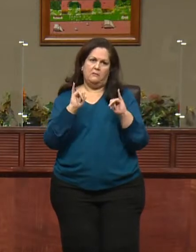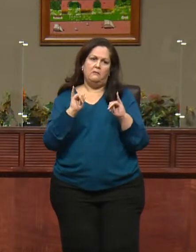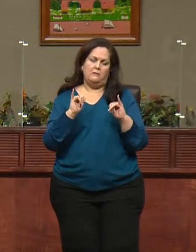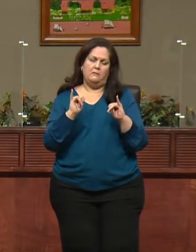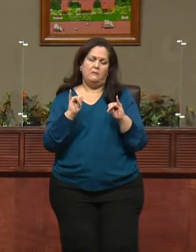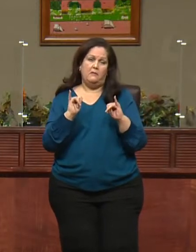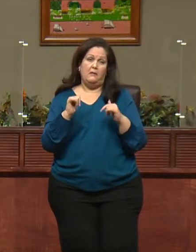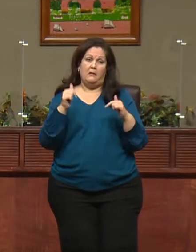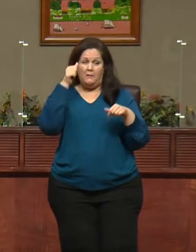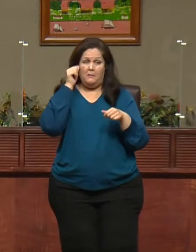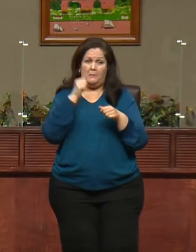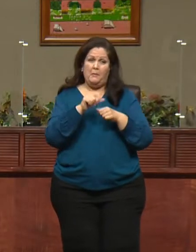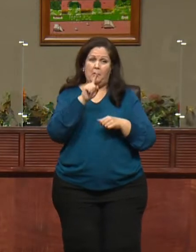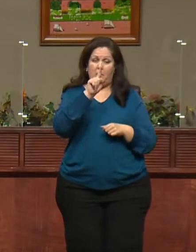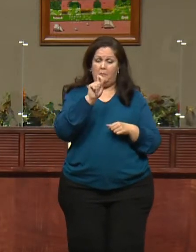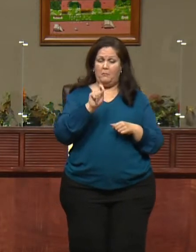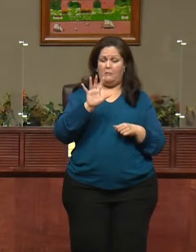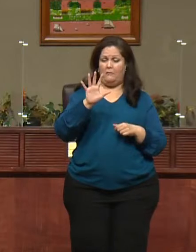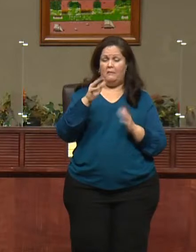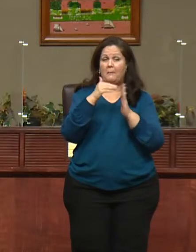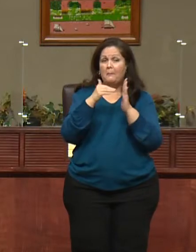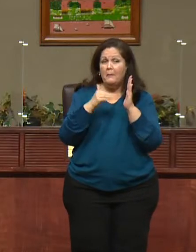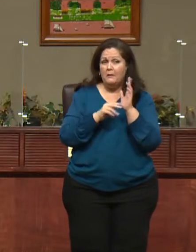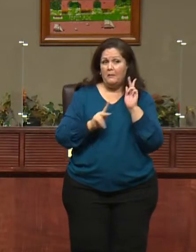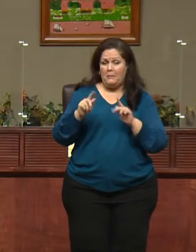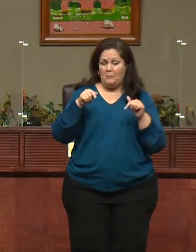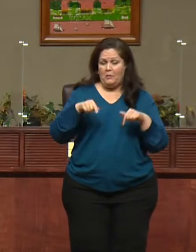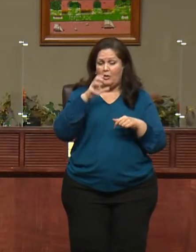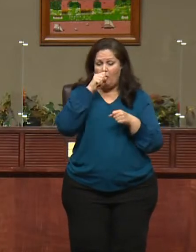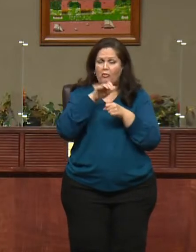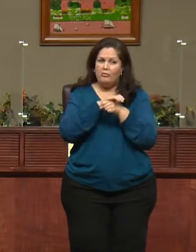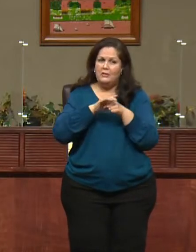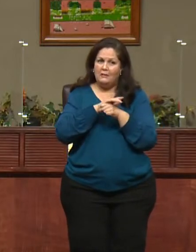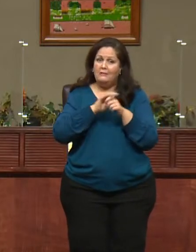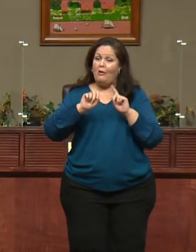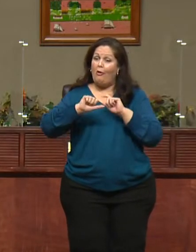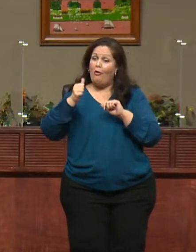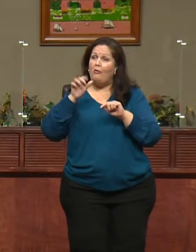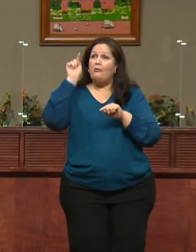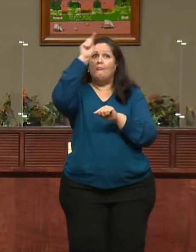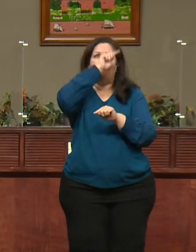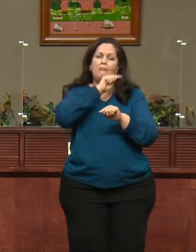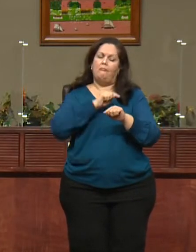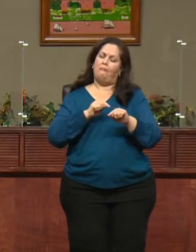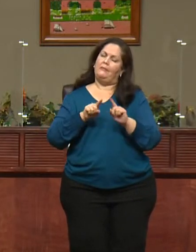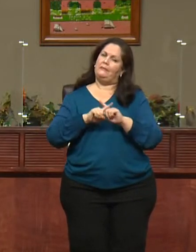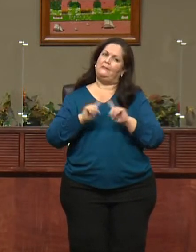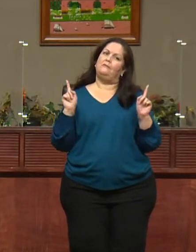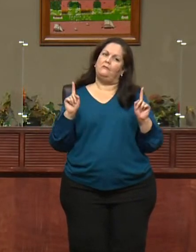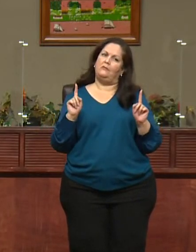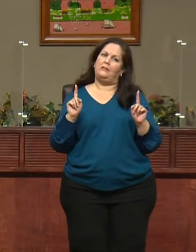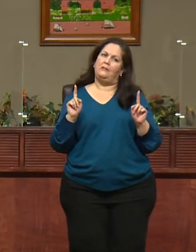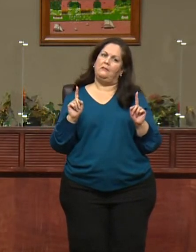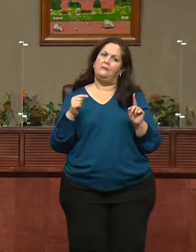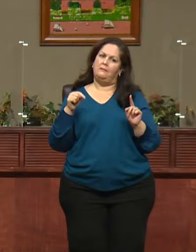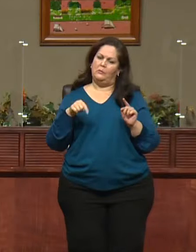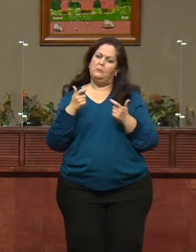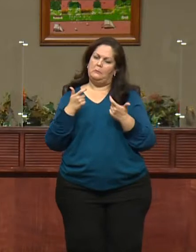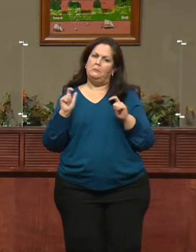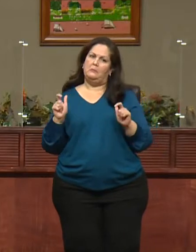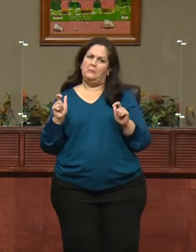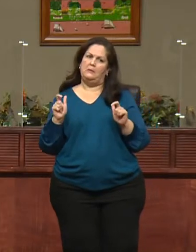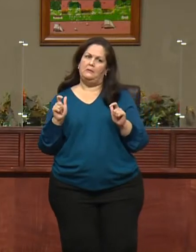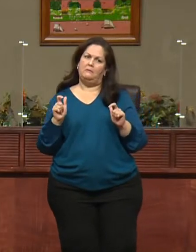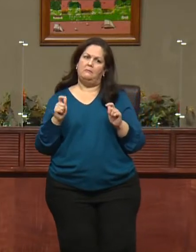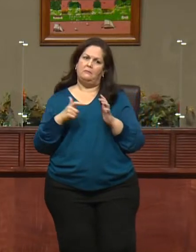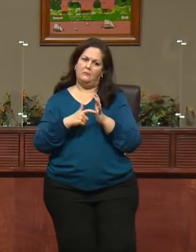are 1.5 million people in this county. It's different than the surrounding areas I acquired, not as large. So the demand is very